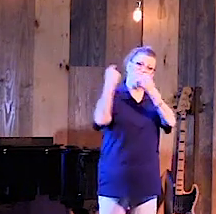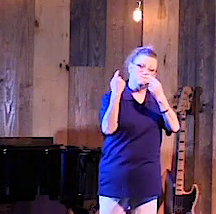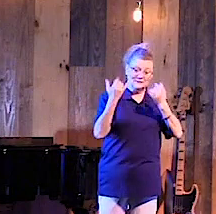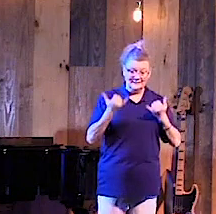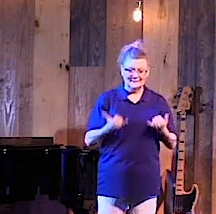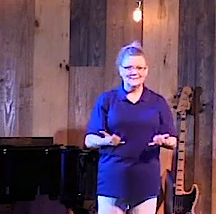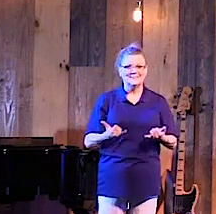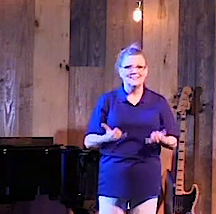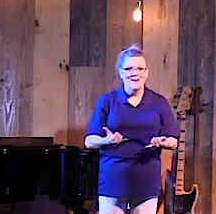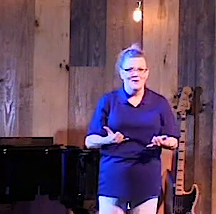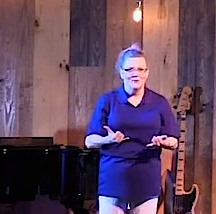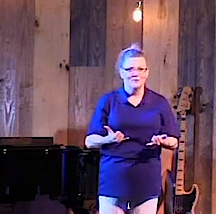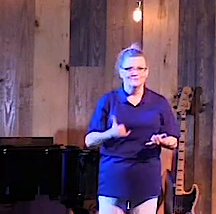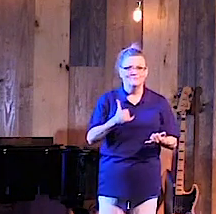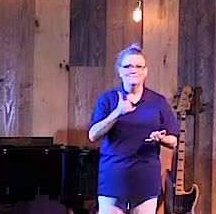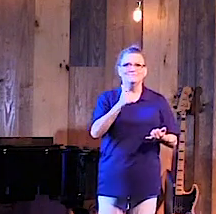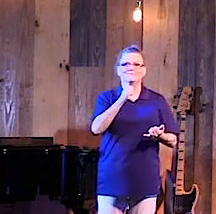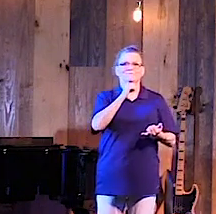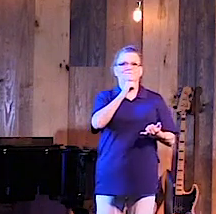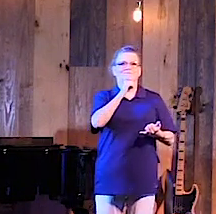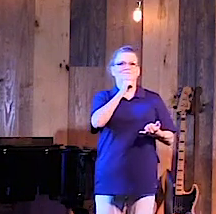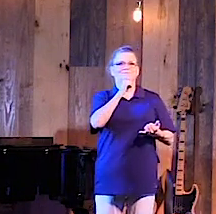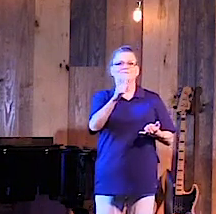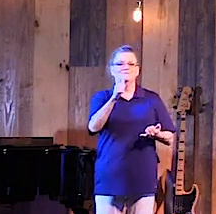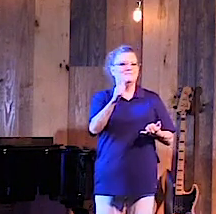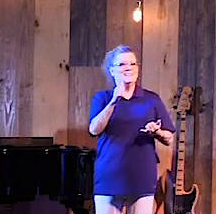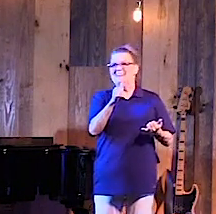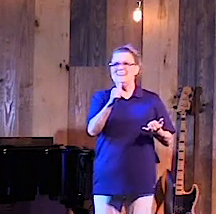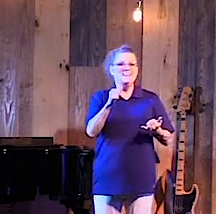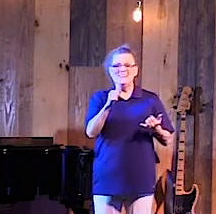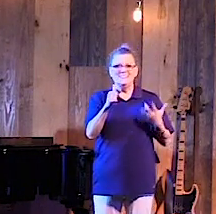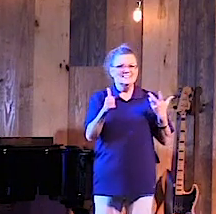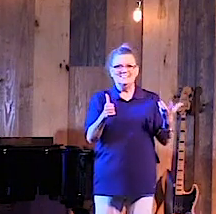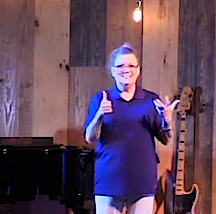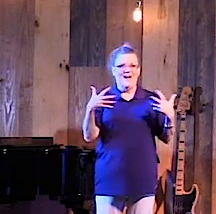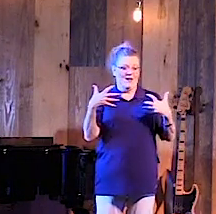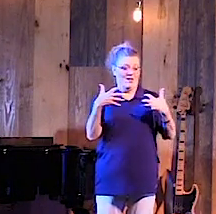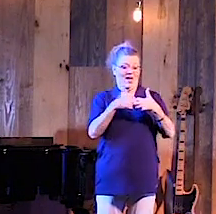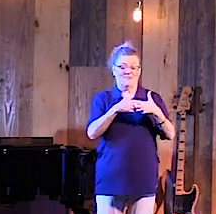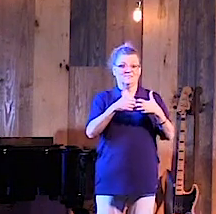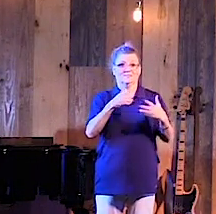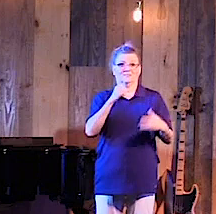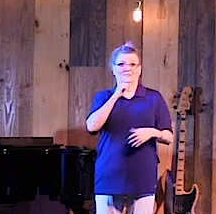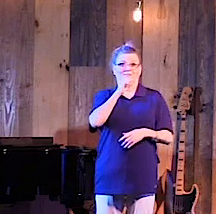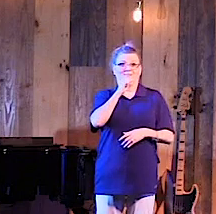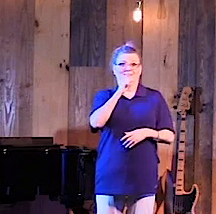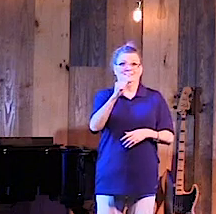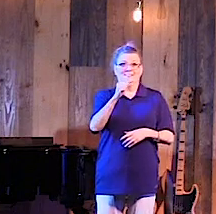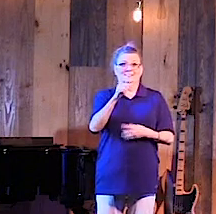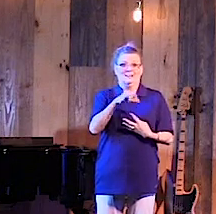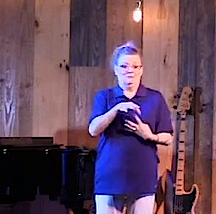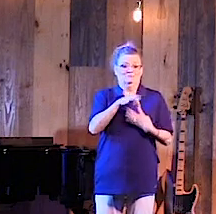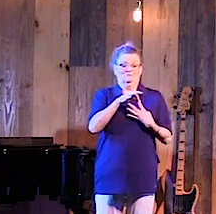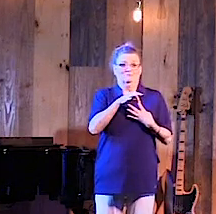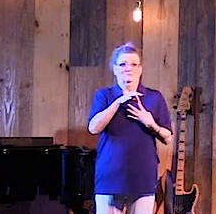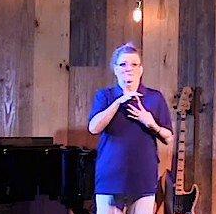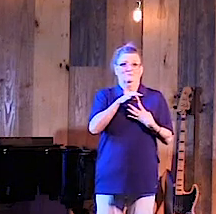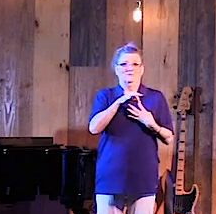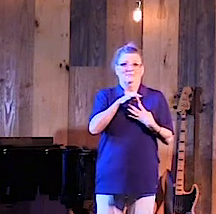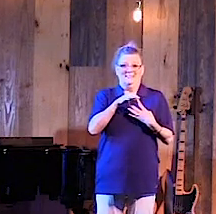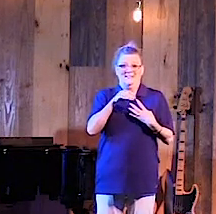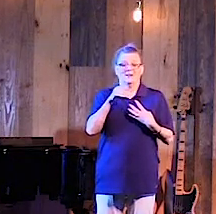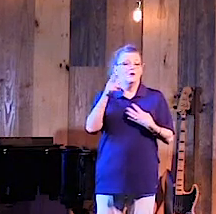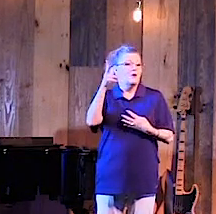is not an accident that you have joined us through Facebook. It is not an accident right now that you're listening to this particular radio